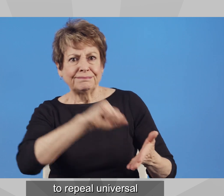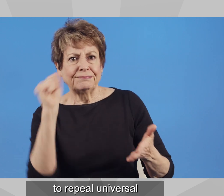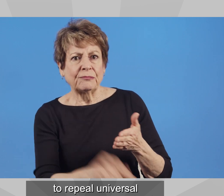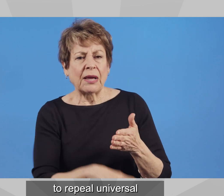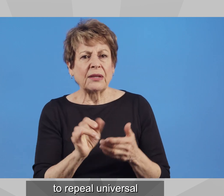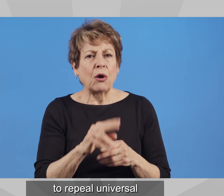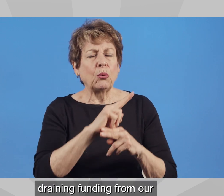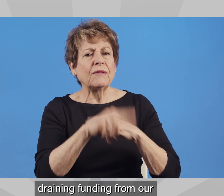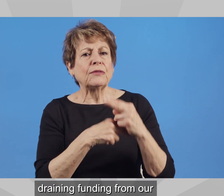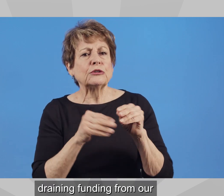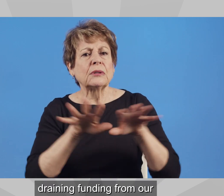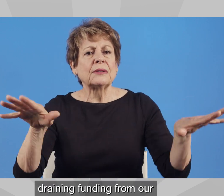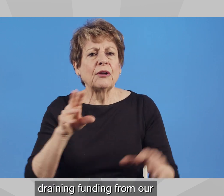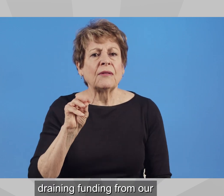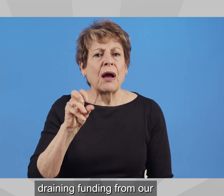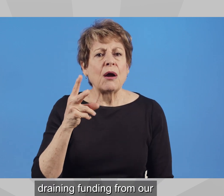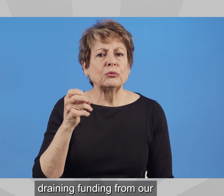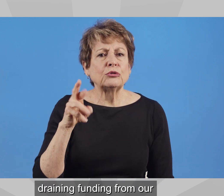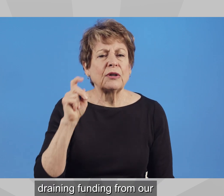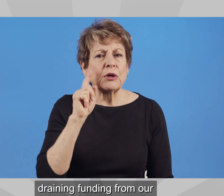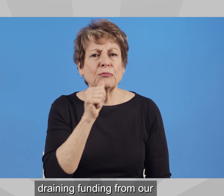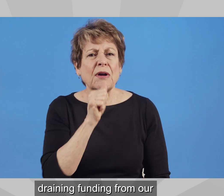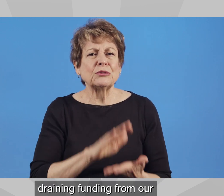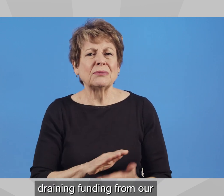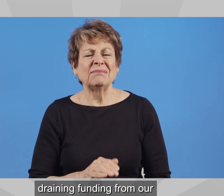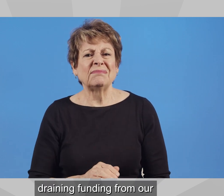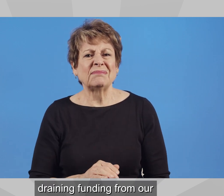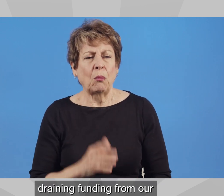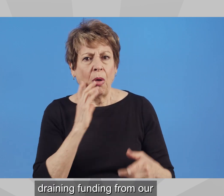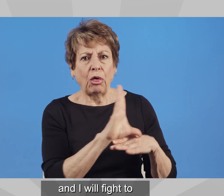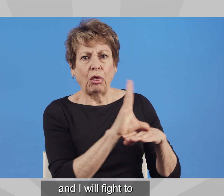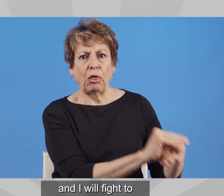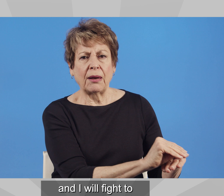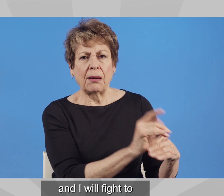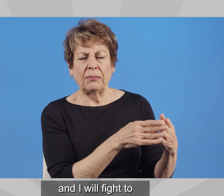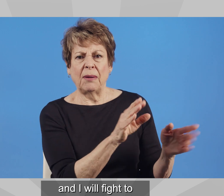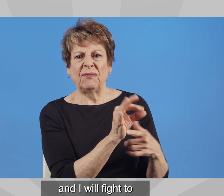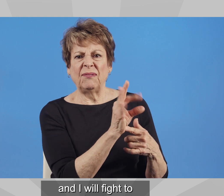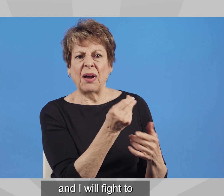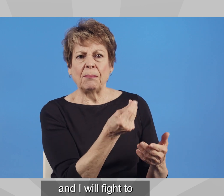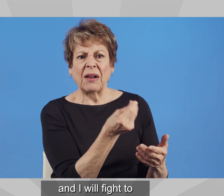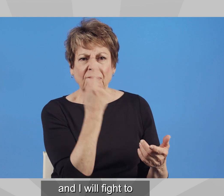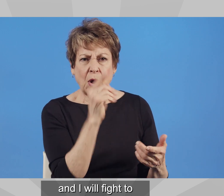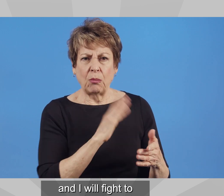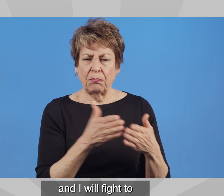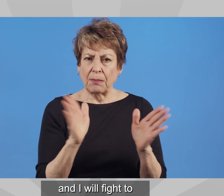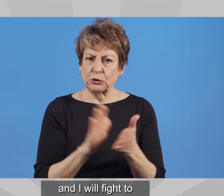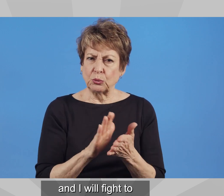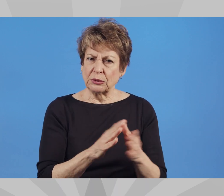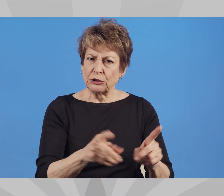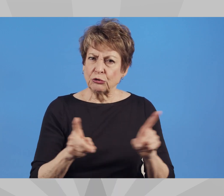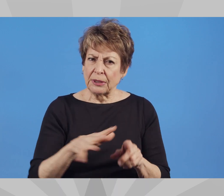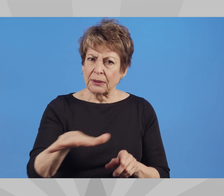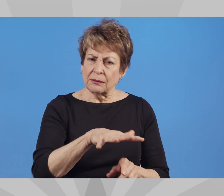schools, draining funding from our public school districts, And I will fight to protect abortion